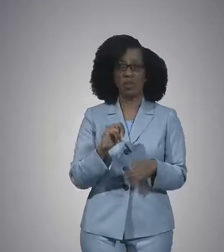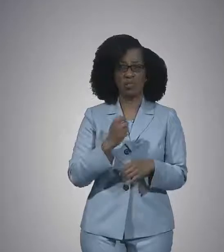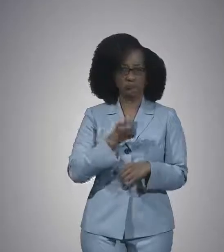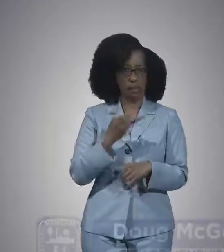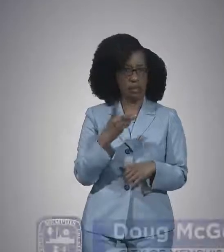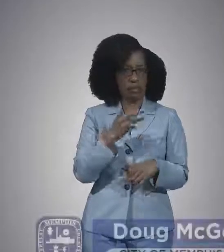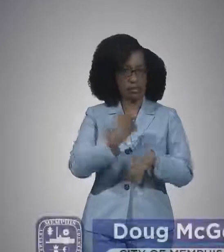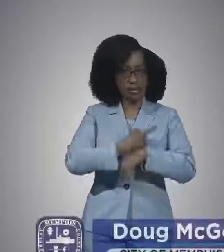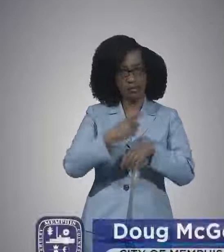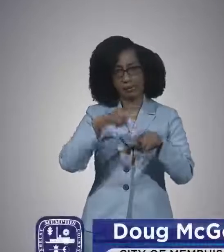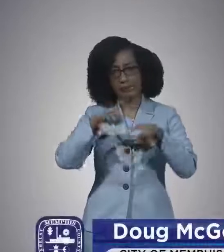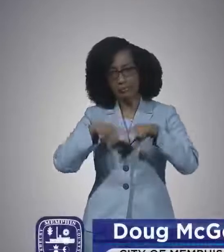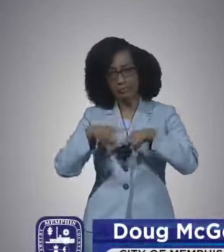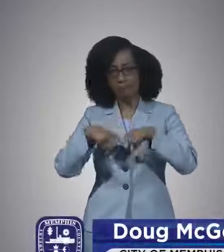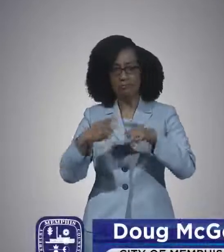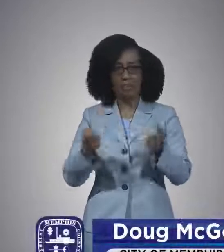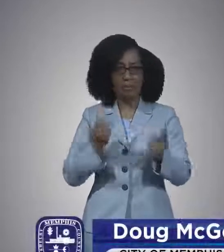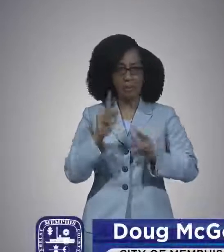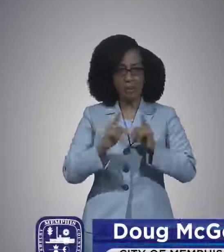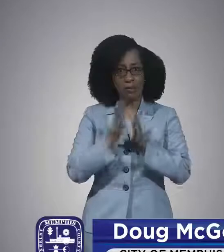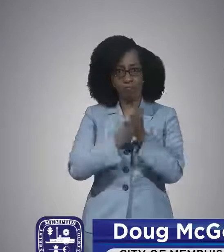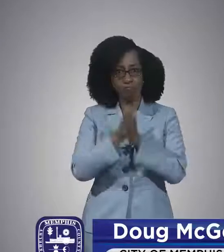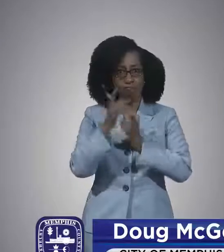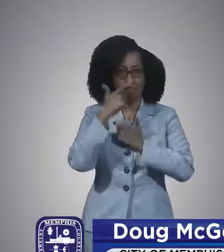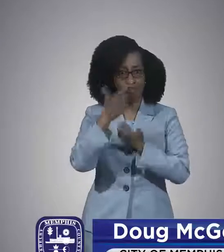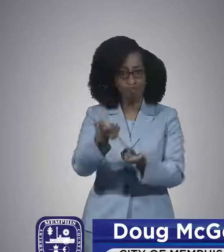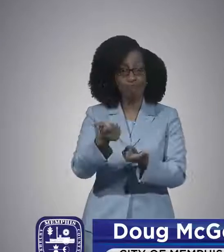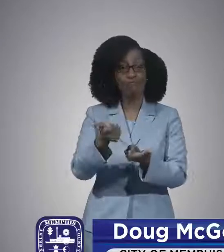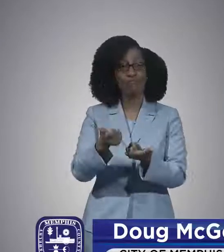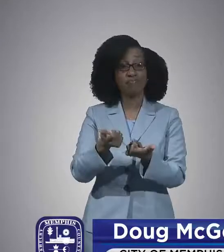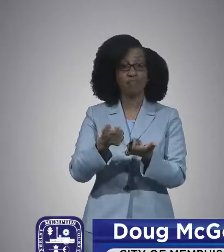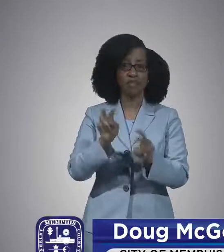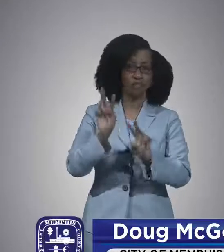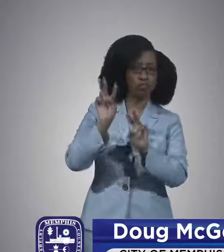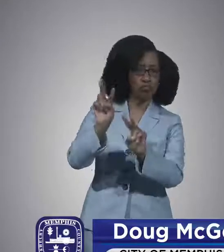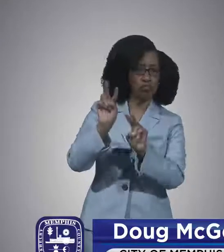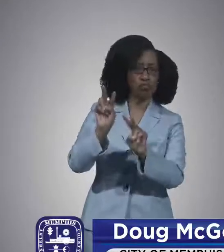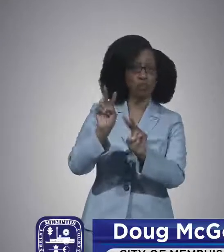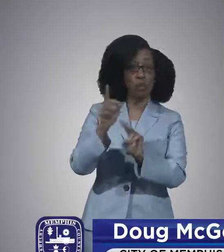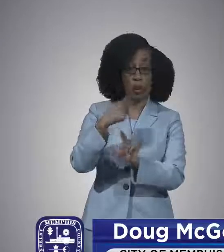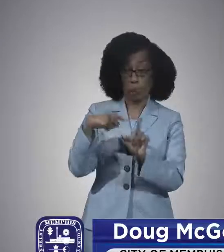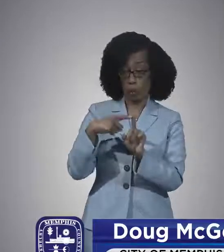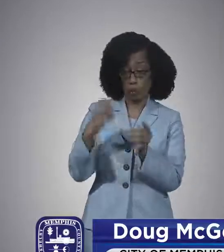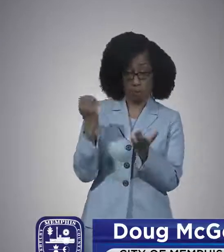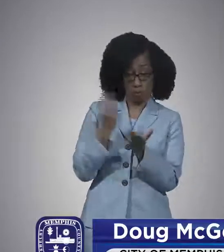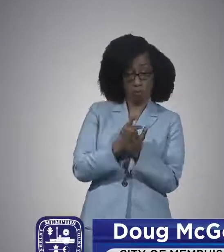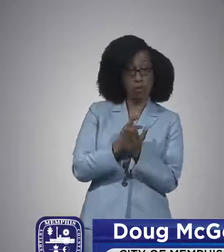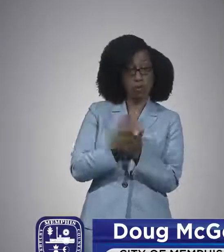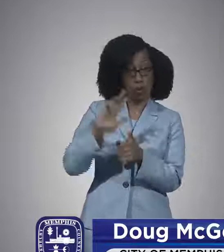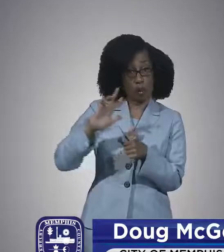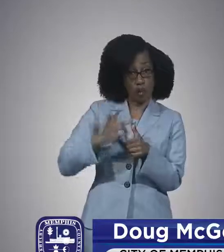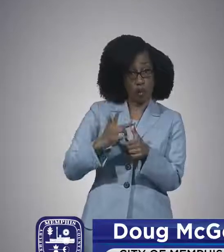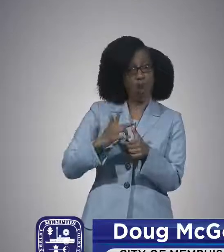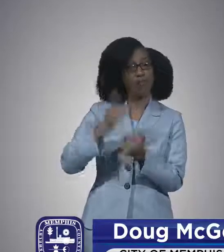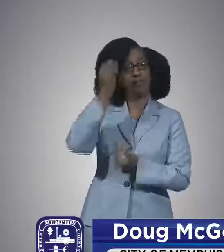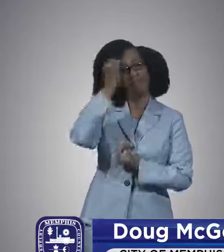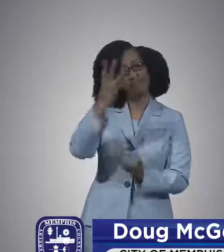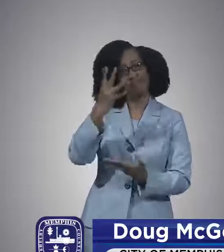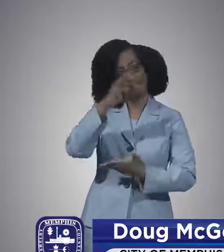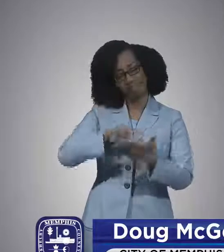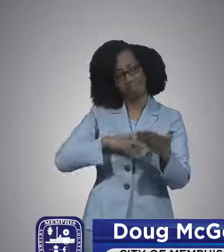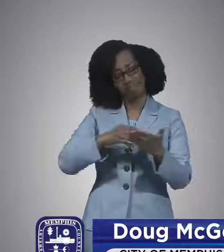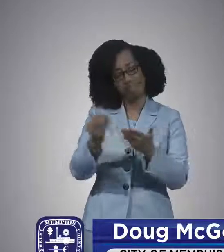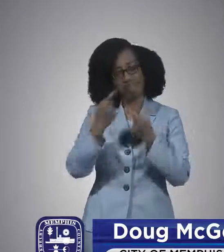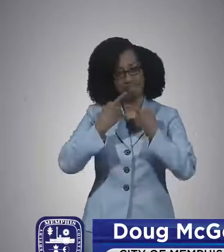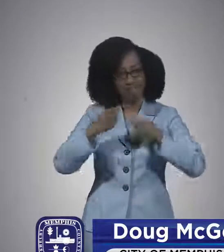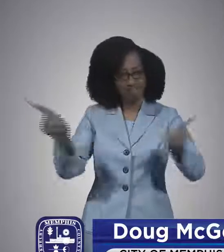the demand comes along. So look for more announcements on that when we get approval to do boosters, and we will be putting a schedule out for the